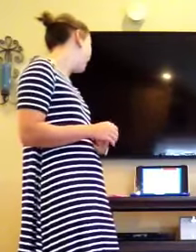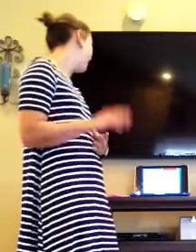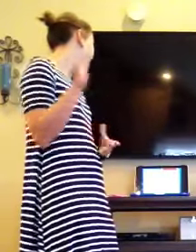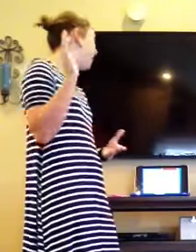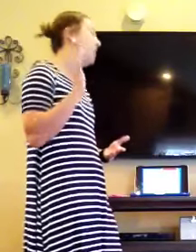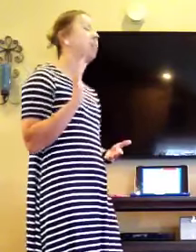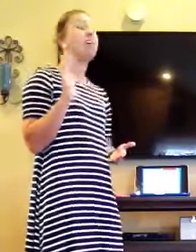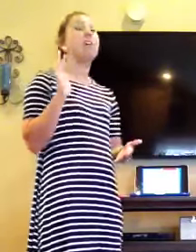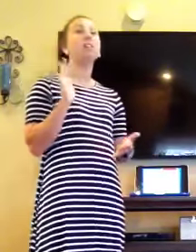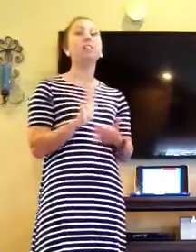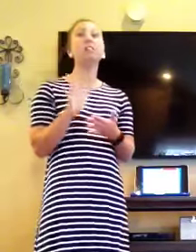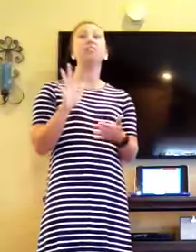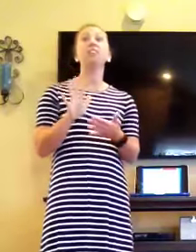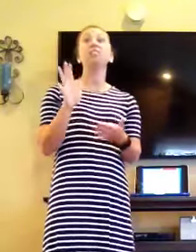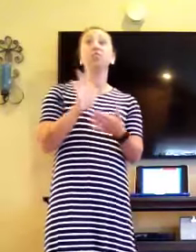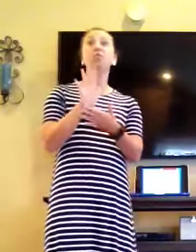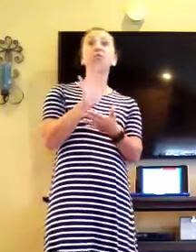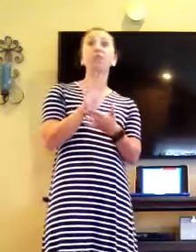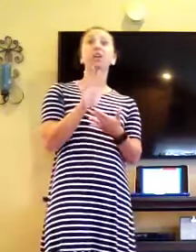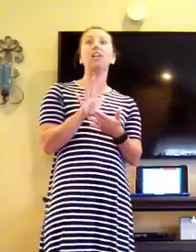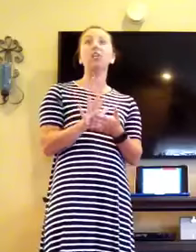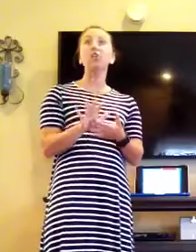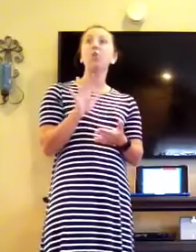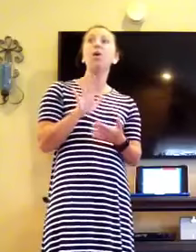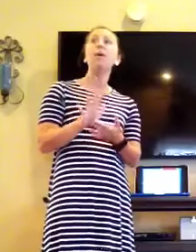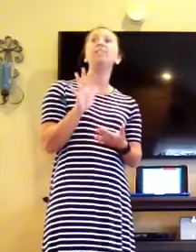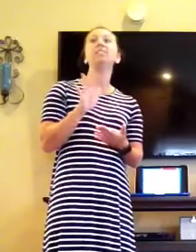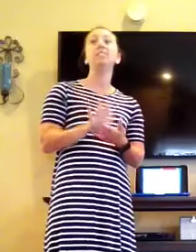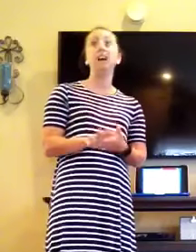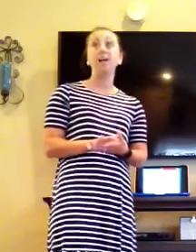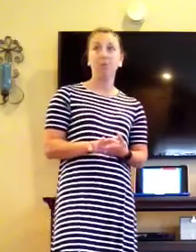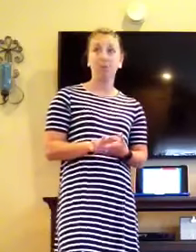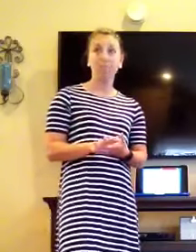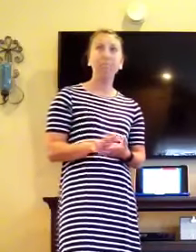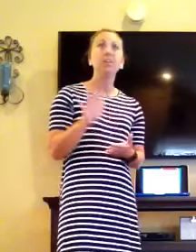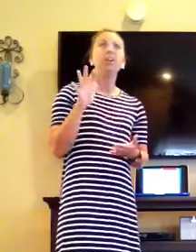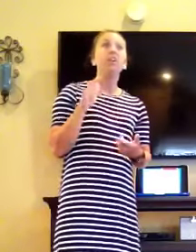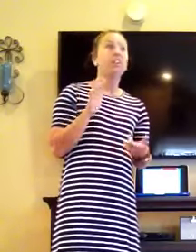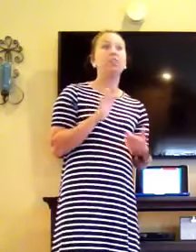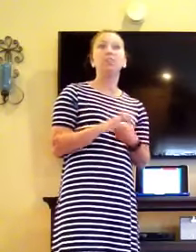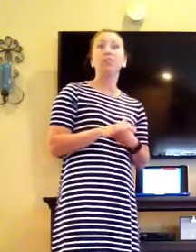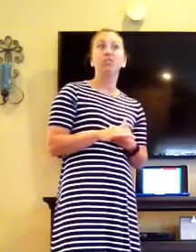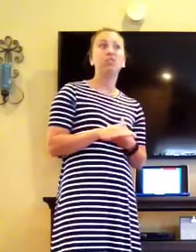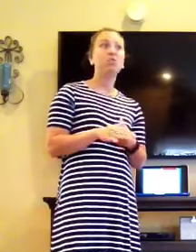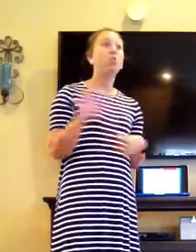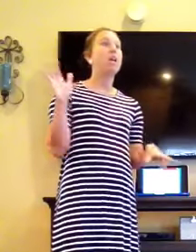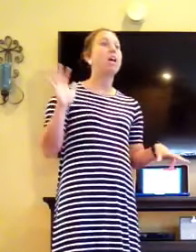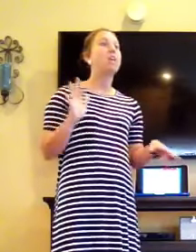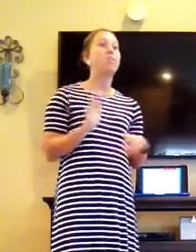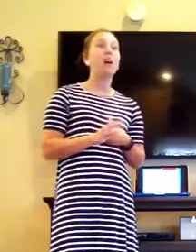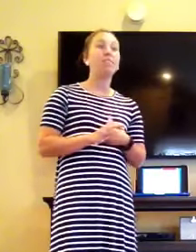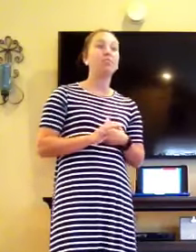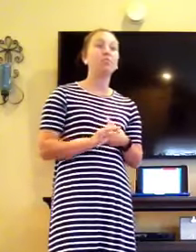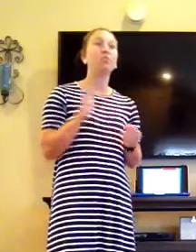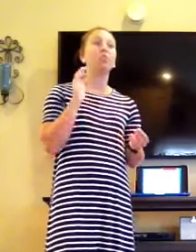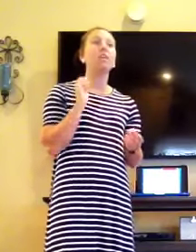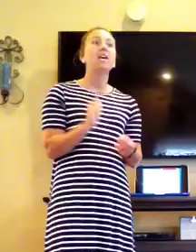things that you feel like you are wasting time on, either during the school day or after school, that